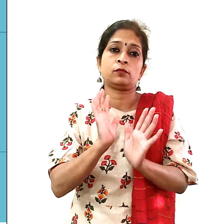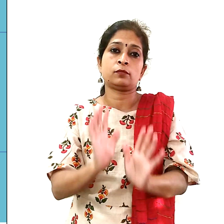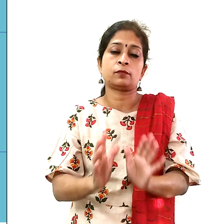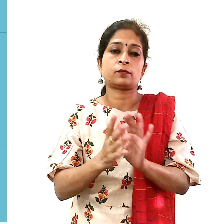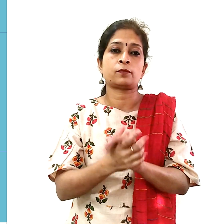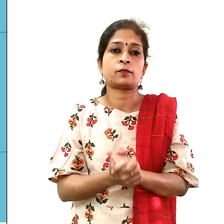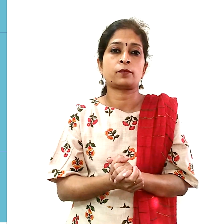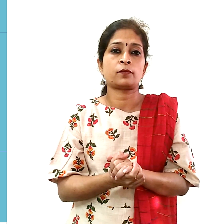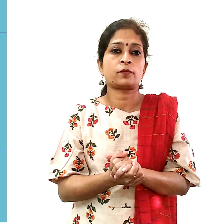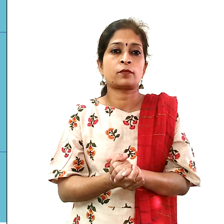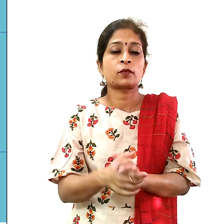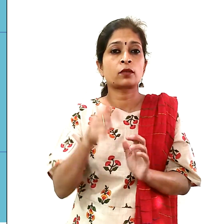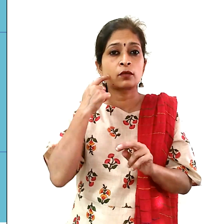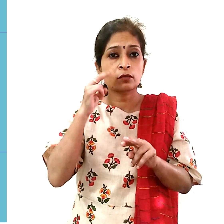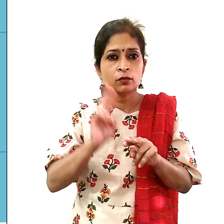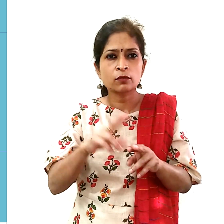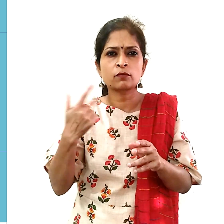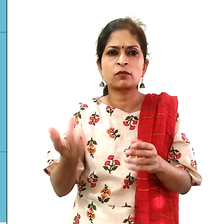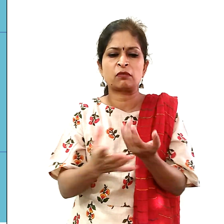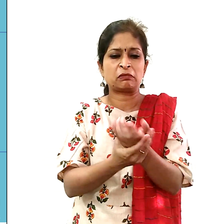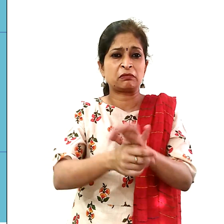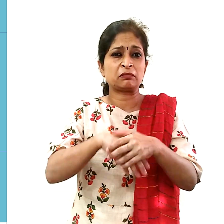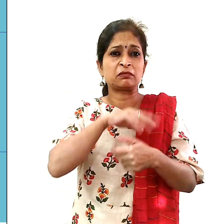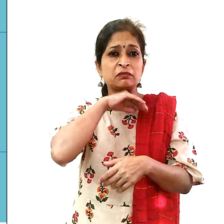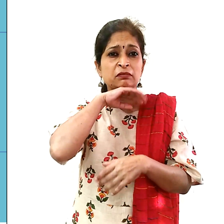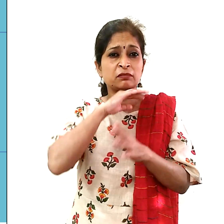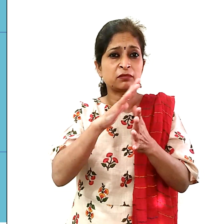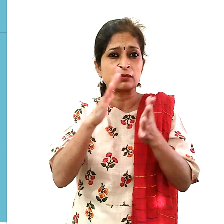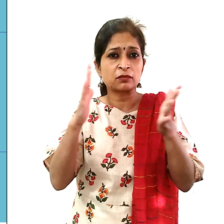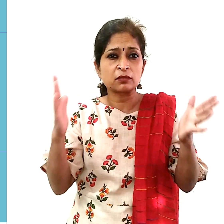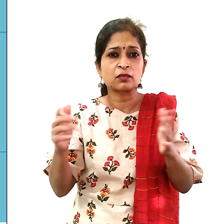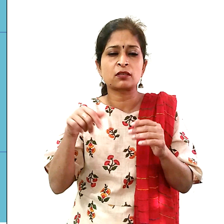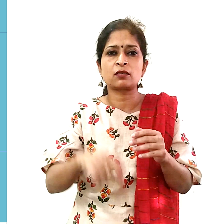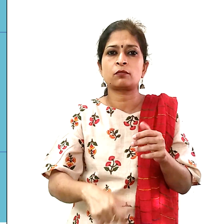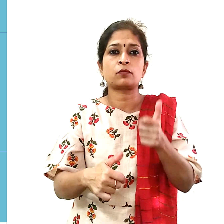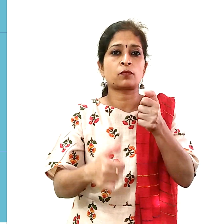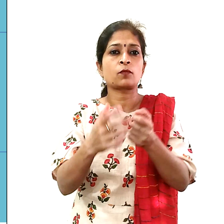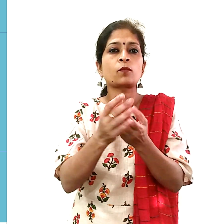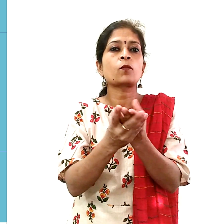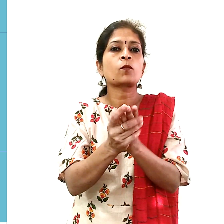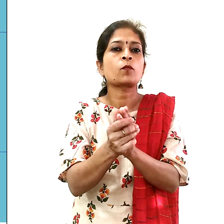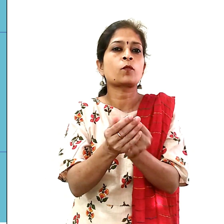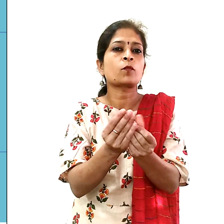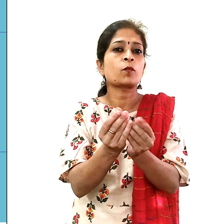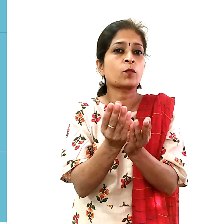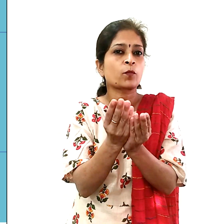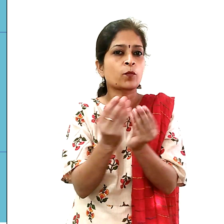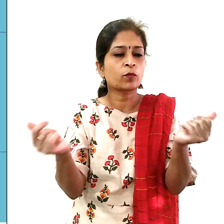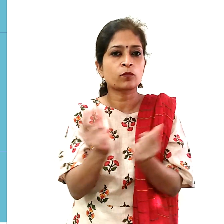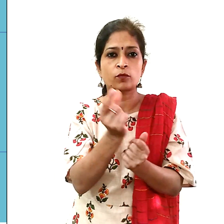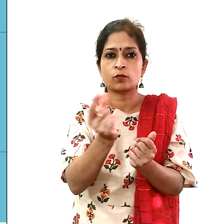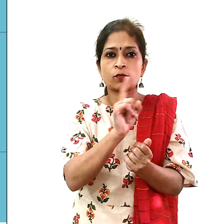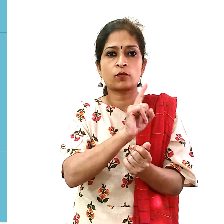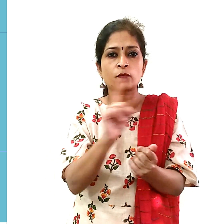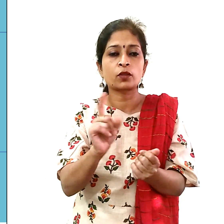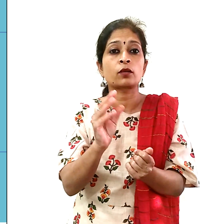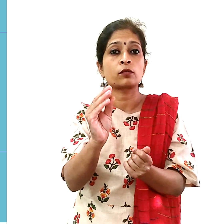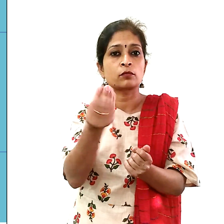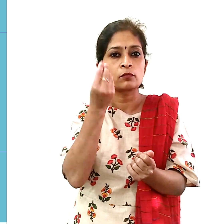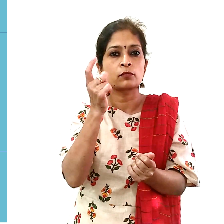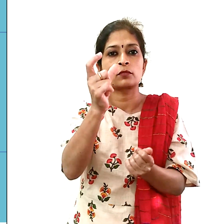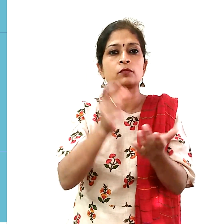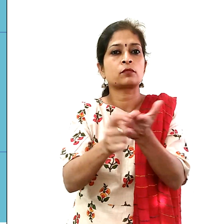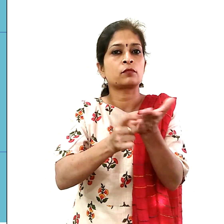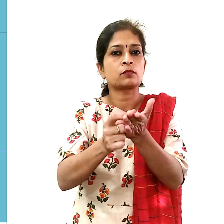seconds is the recommended option. If hands are dirty or soiled, then do not use alcohol-based hand